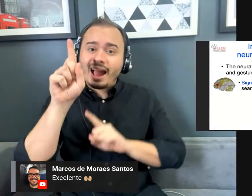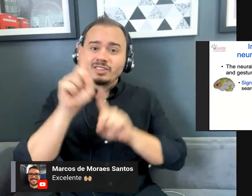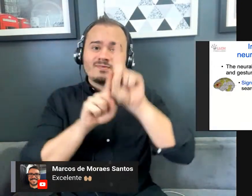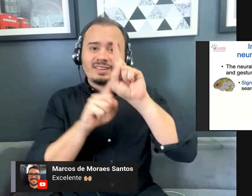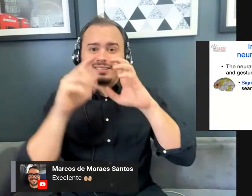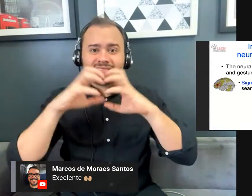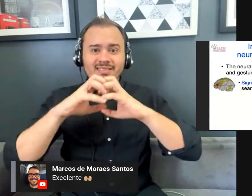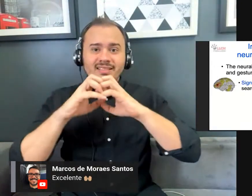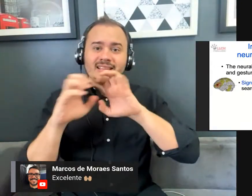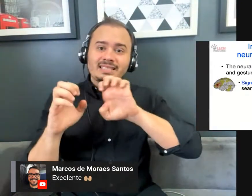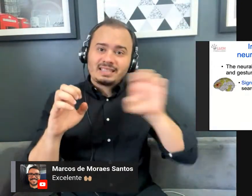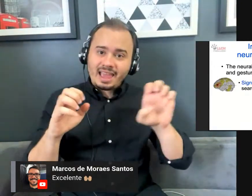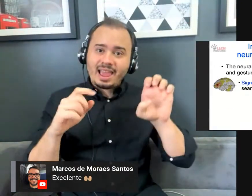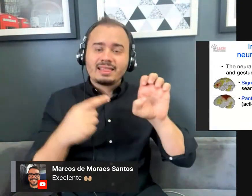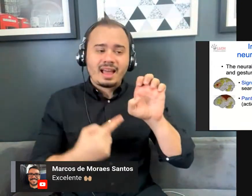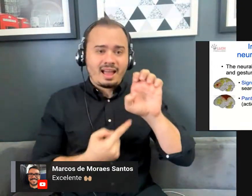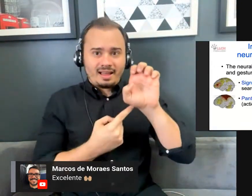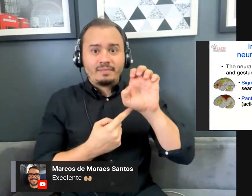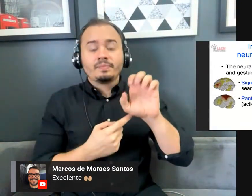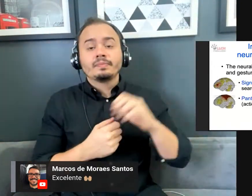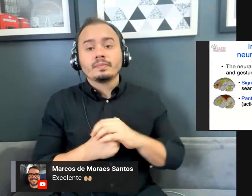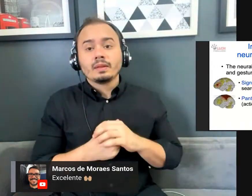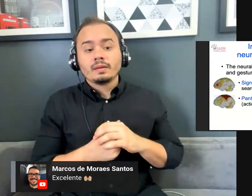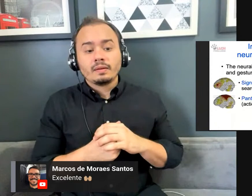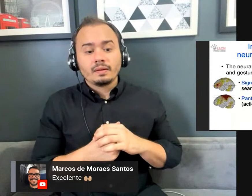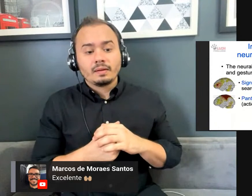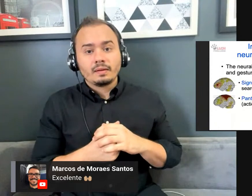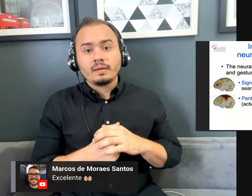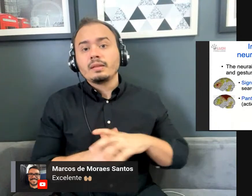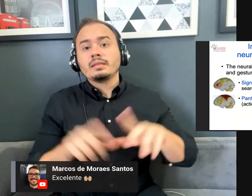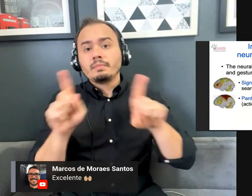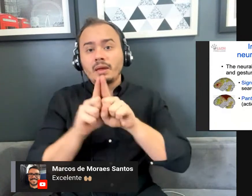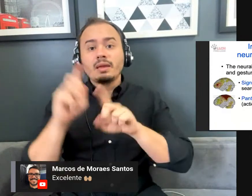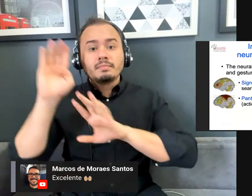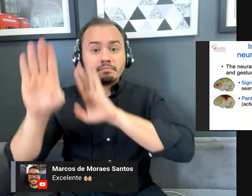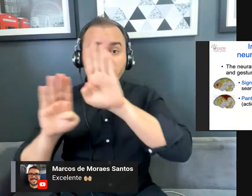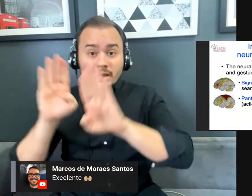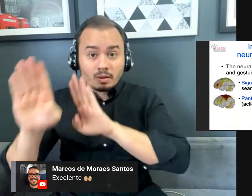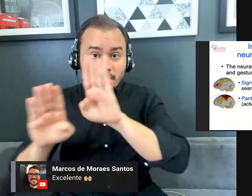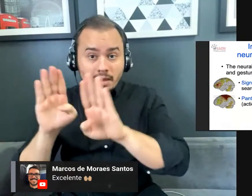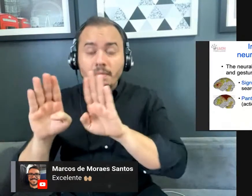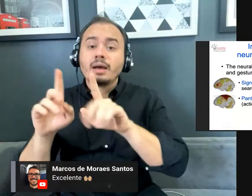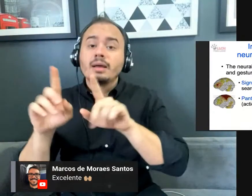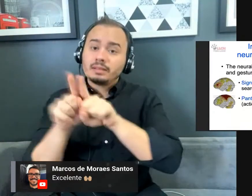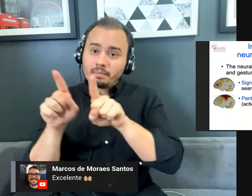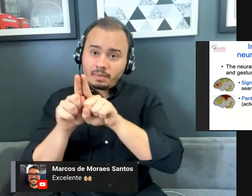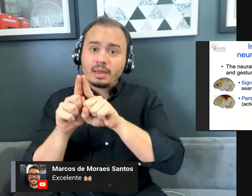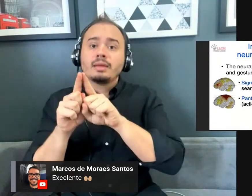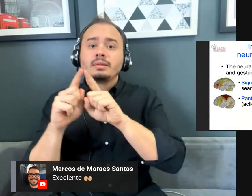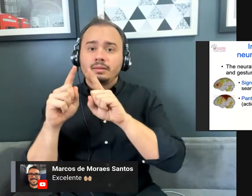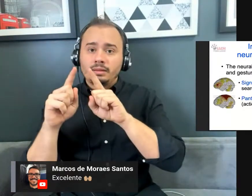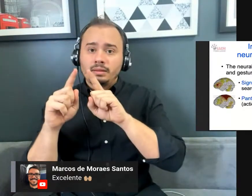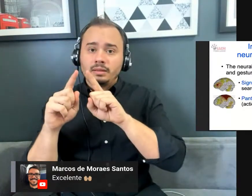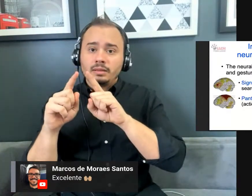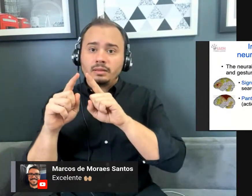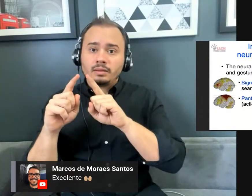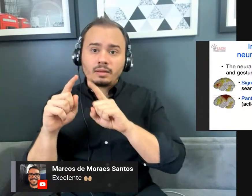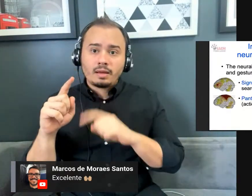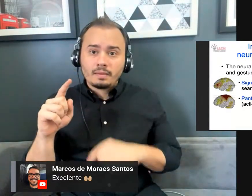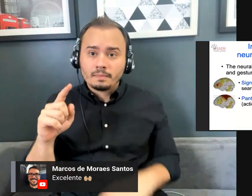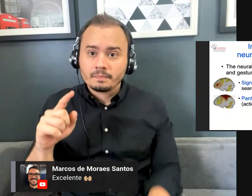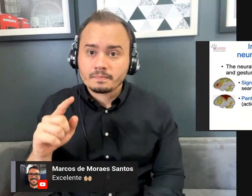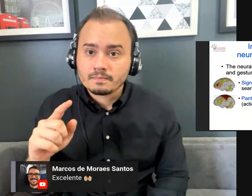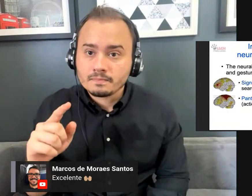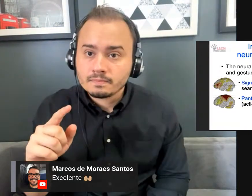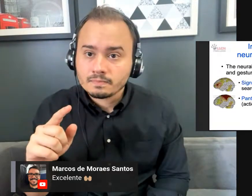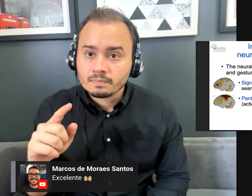lexical search and retrieval regions. Pantomimes activate bilateral superior parietal cortex involved in